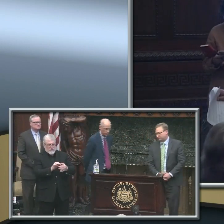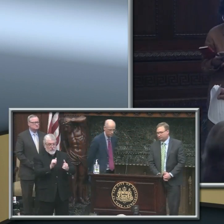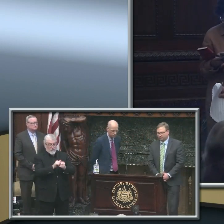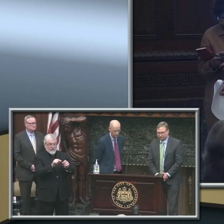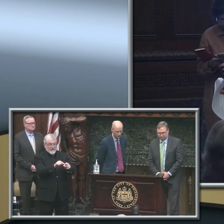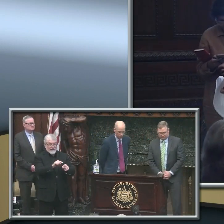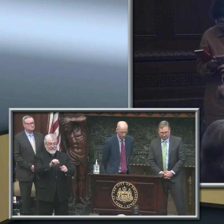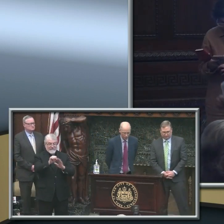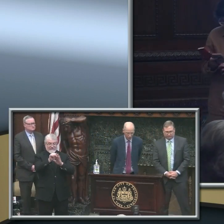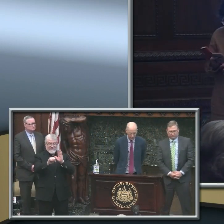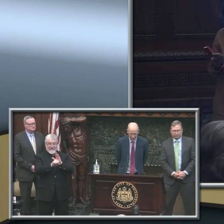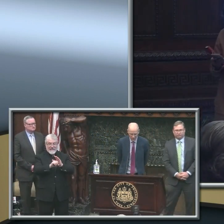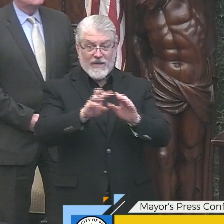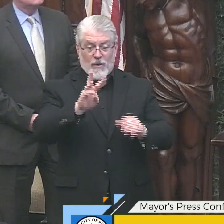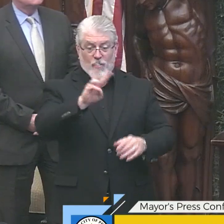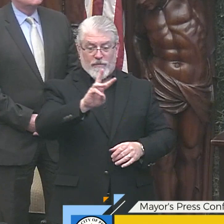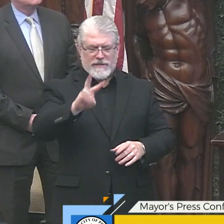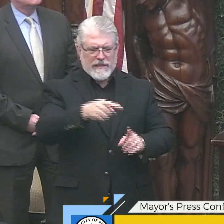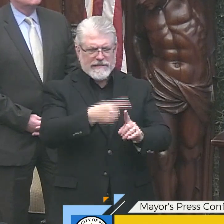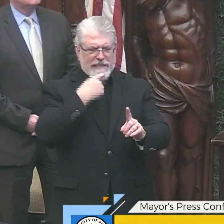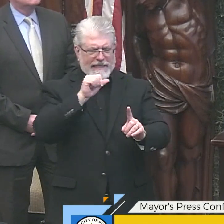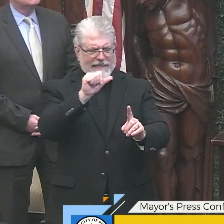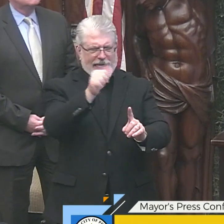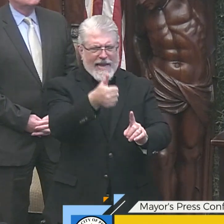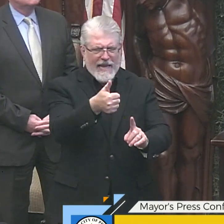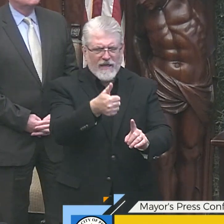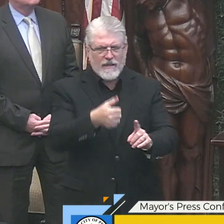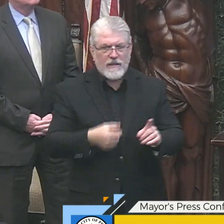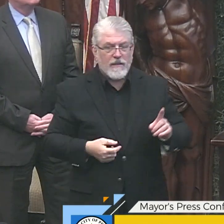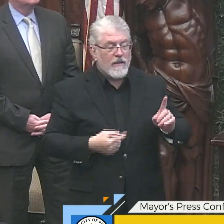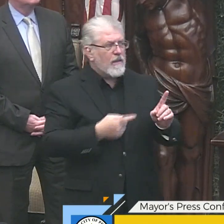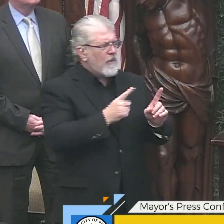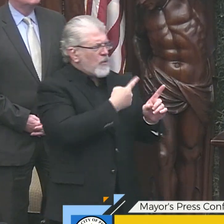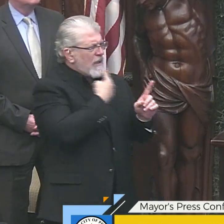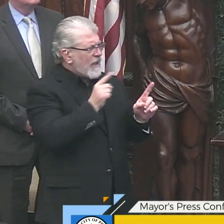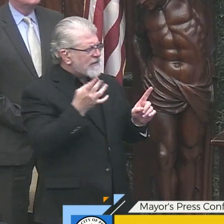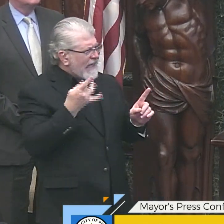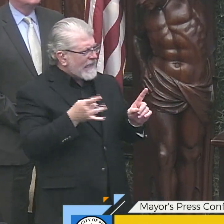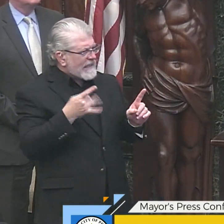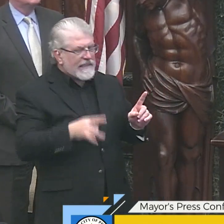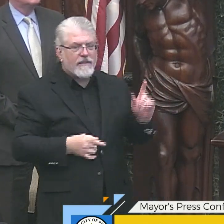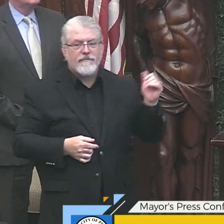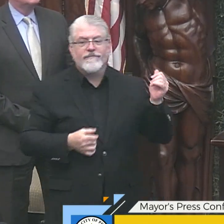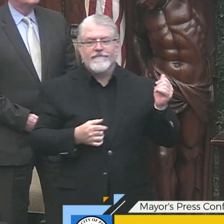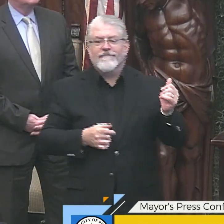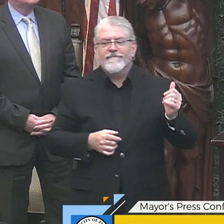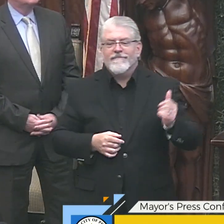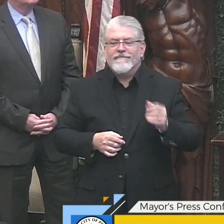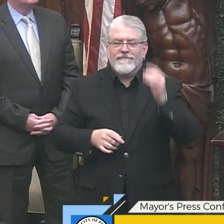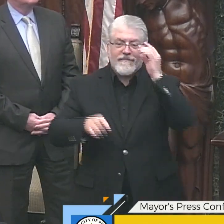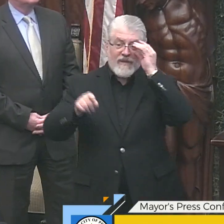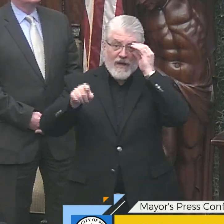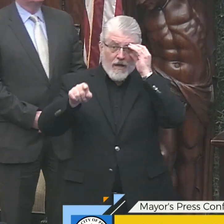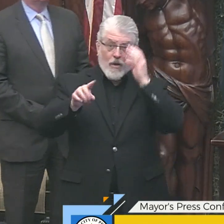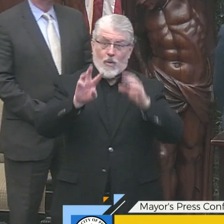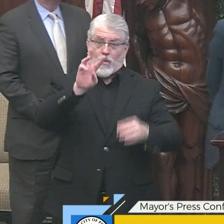announced 18. Right. The state's website lags a little bit behind the information that we have, so we're up to a total of 18 now. Okay.